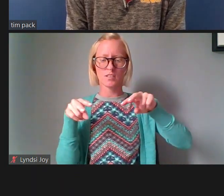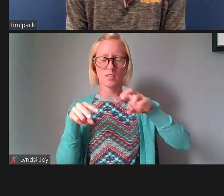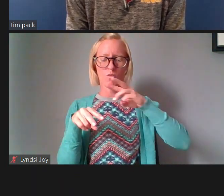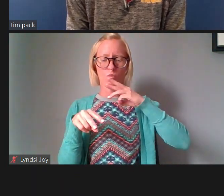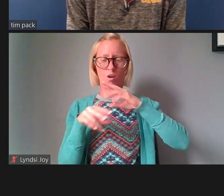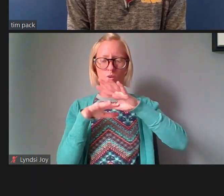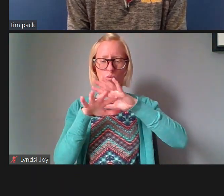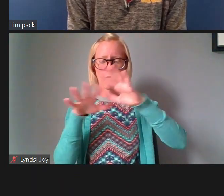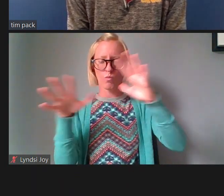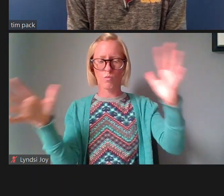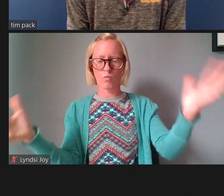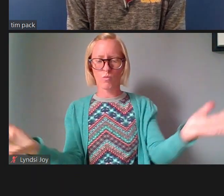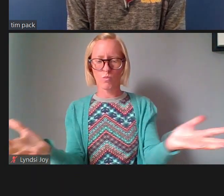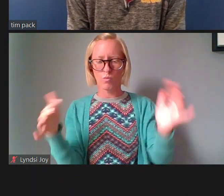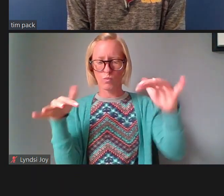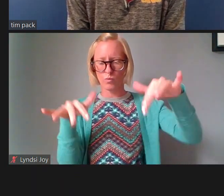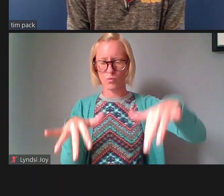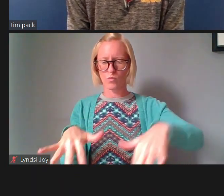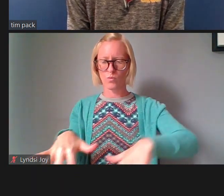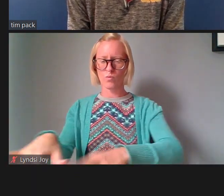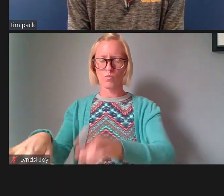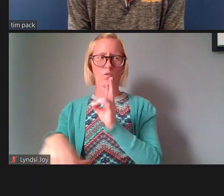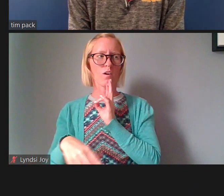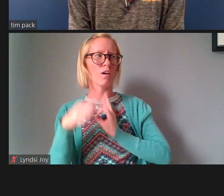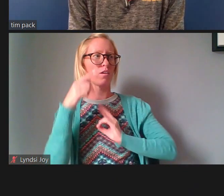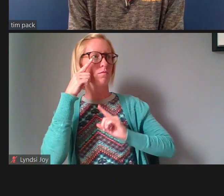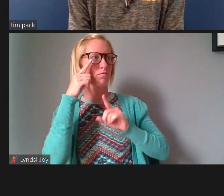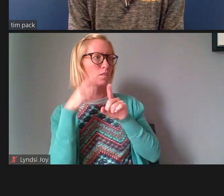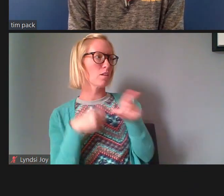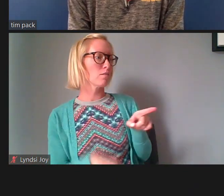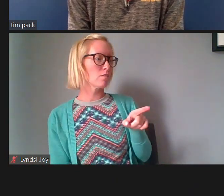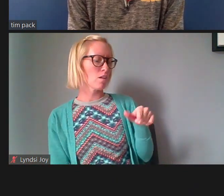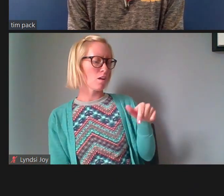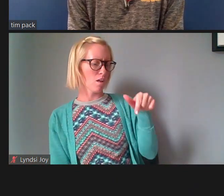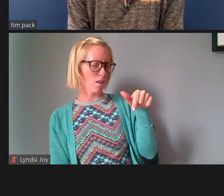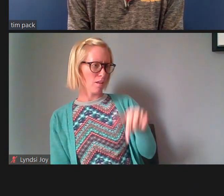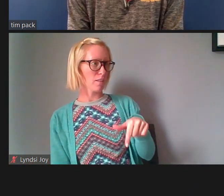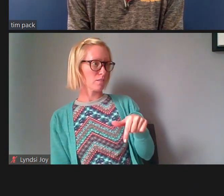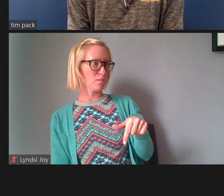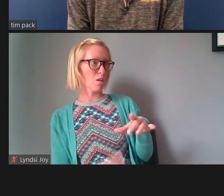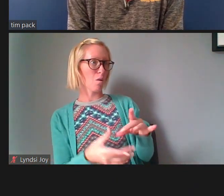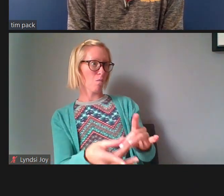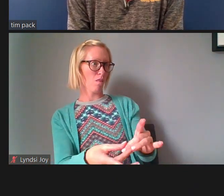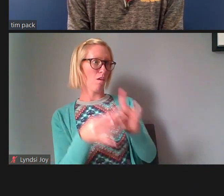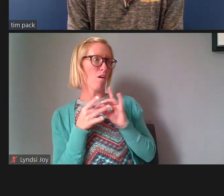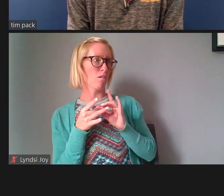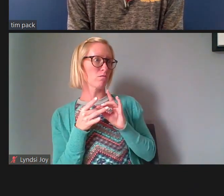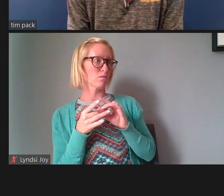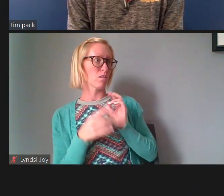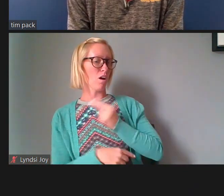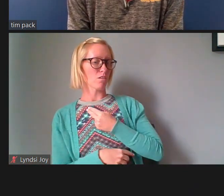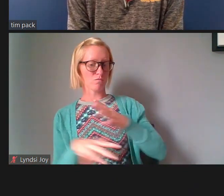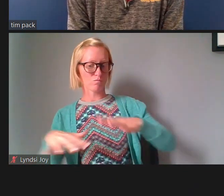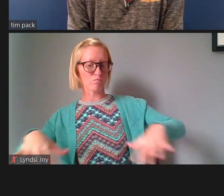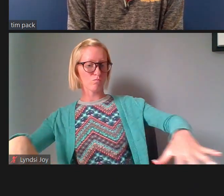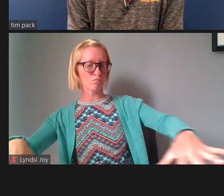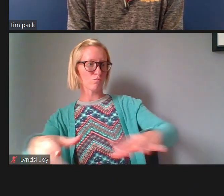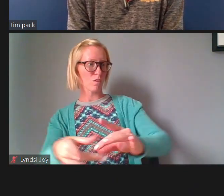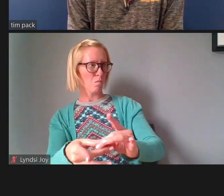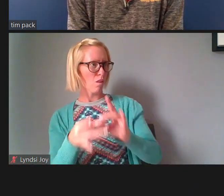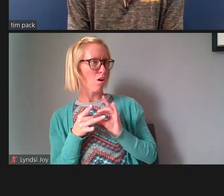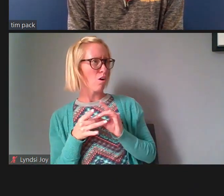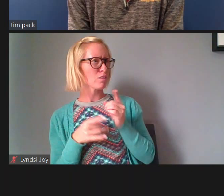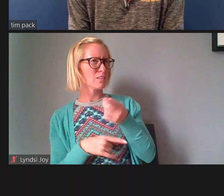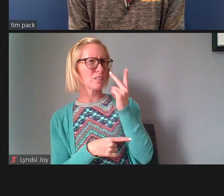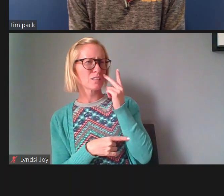water. Ralph turned to the others. "This belongs to us." It was roughly boat-shaped,